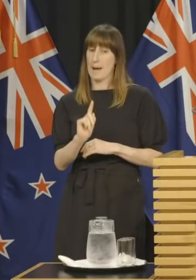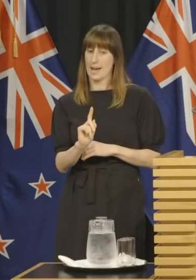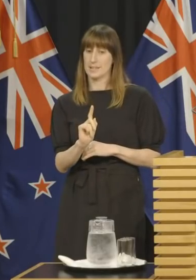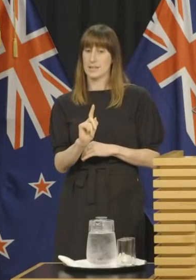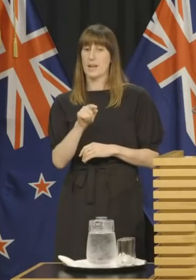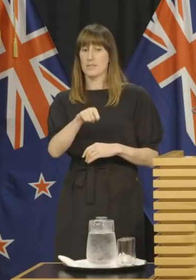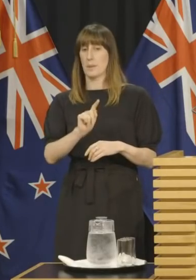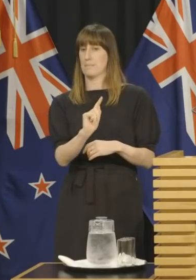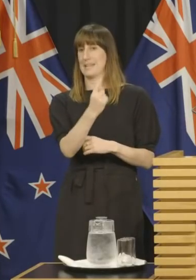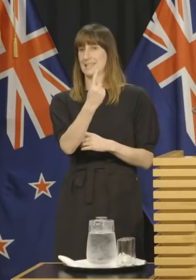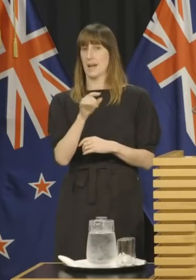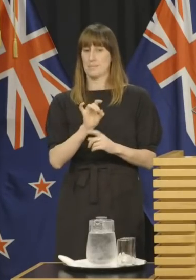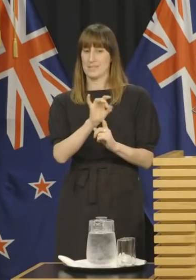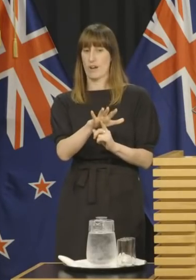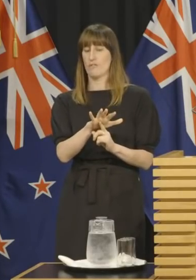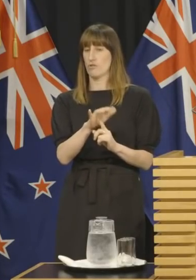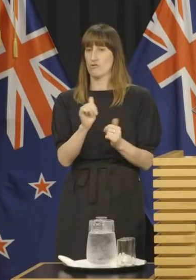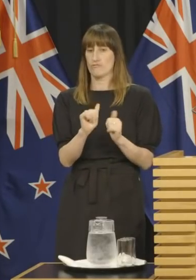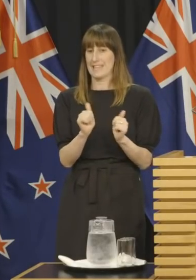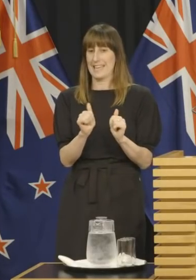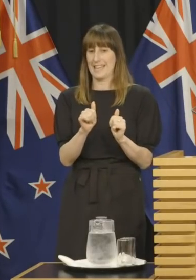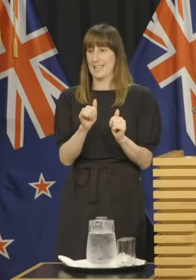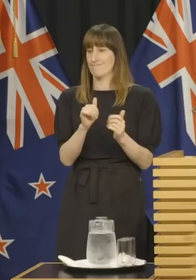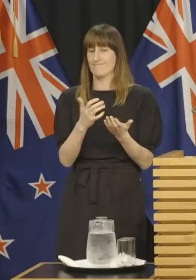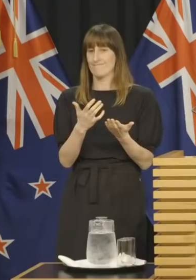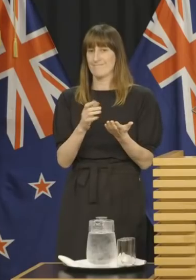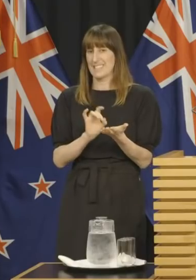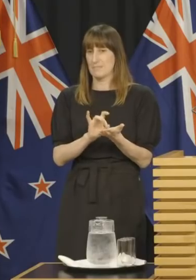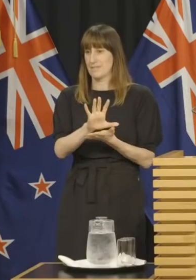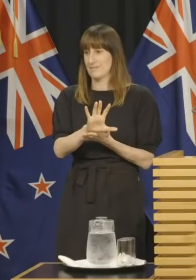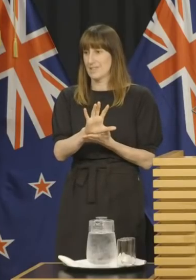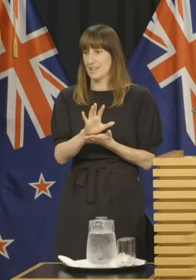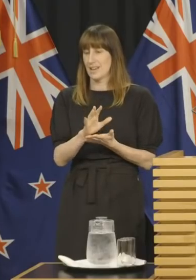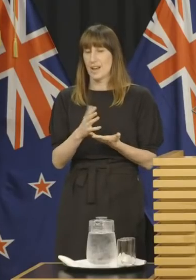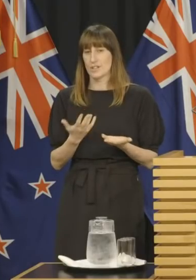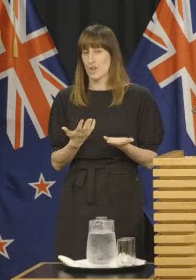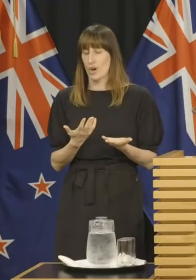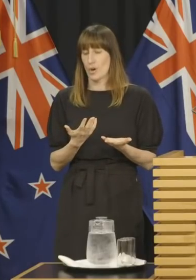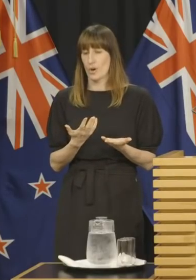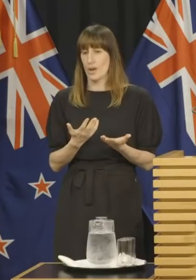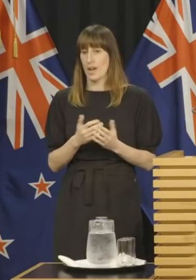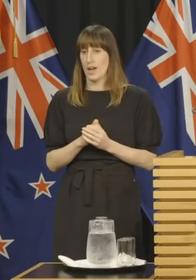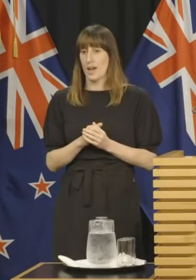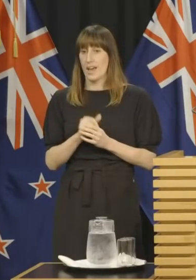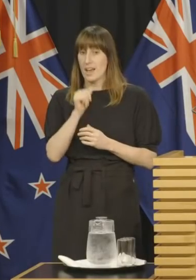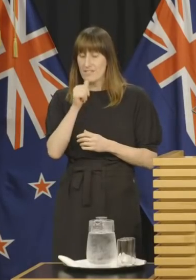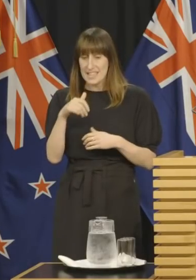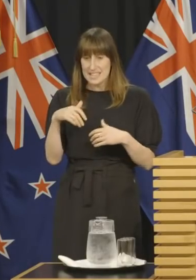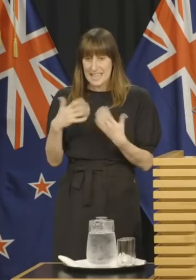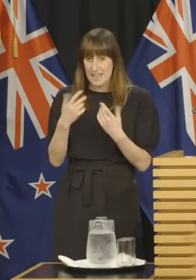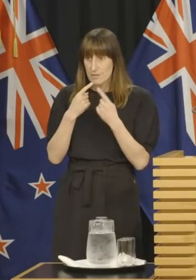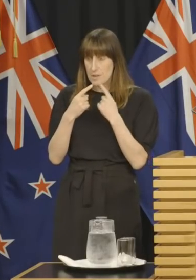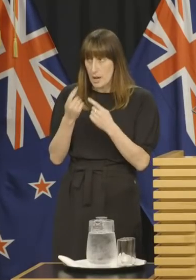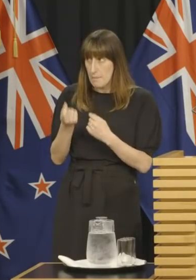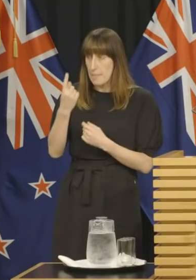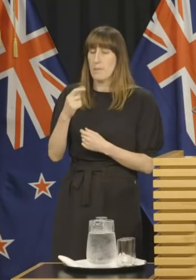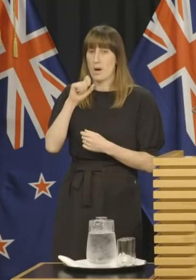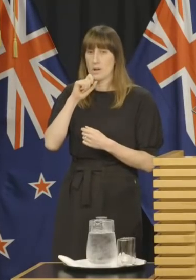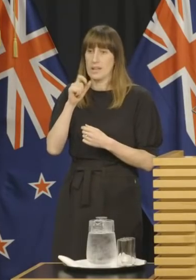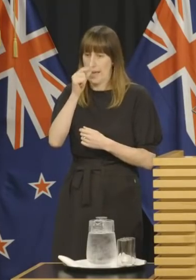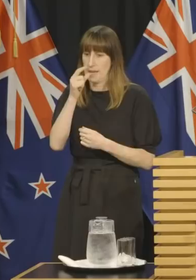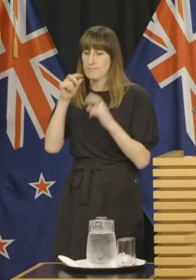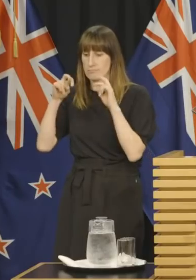paid the ultimate price. If there's anything that any financial implication, then I'd have no hesitation asking for that to be dealt with as well. You have